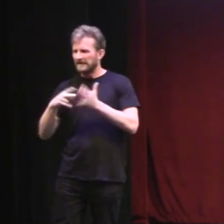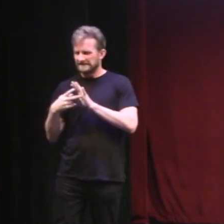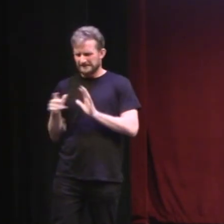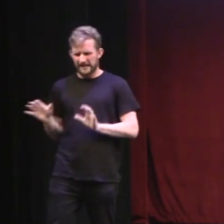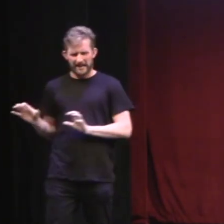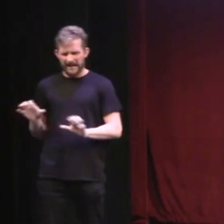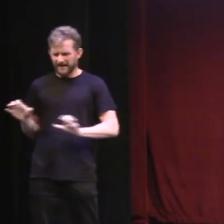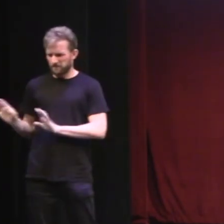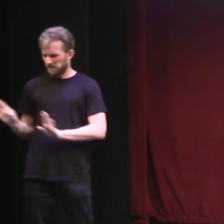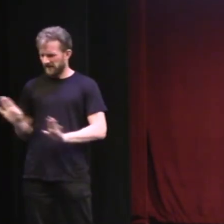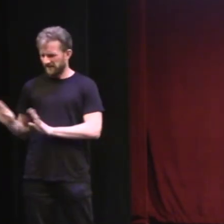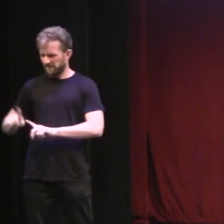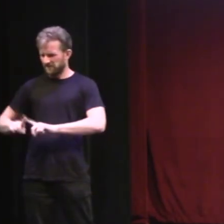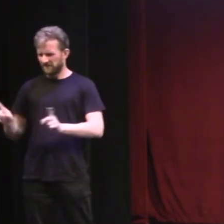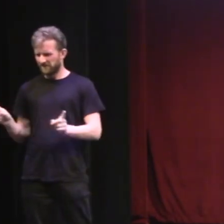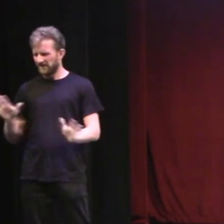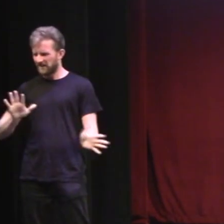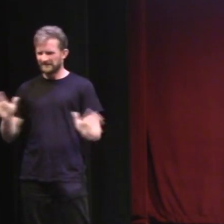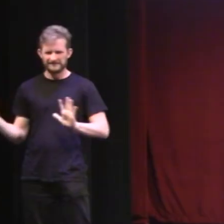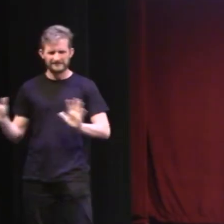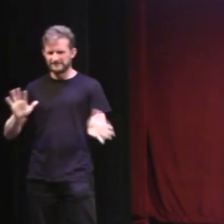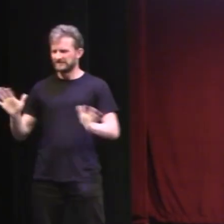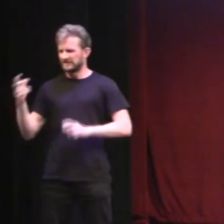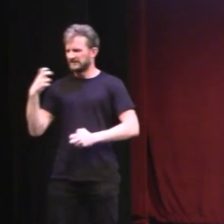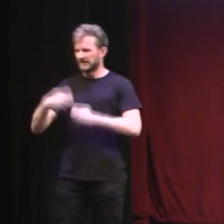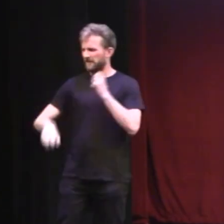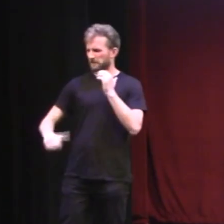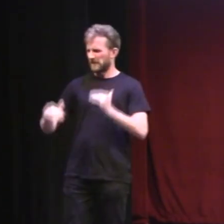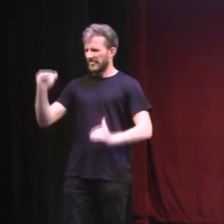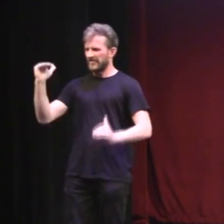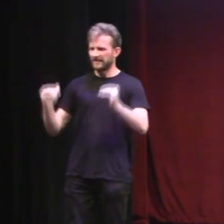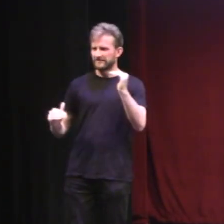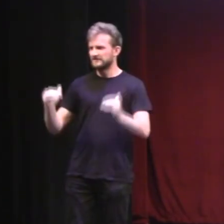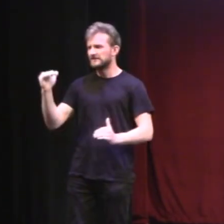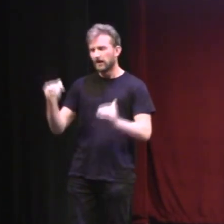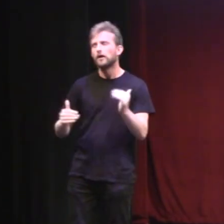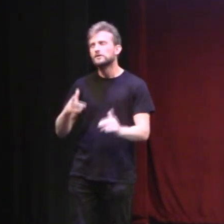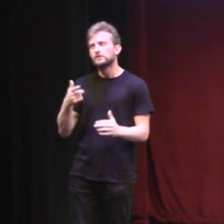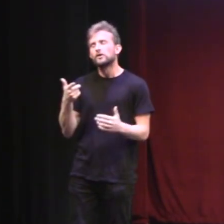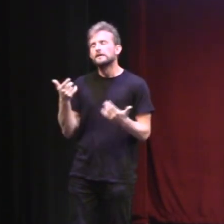She struggles with those basic needs to an extent.